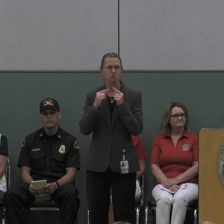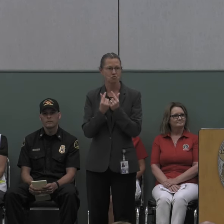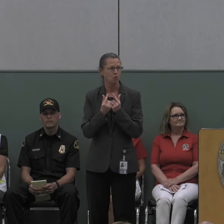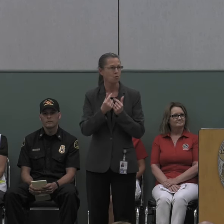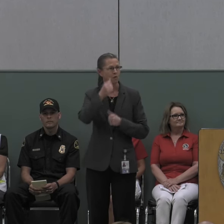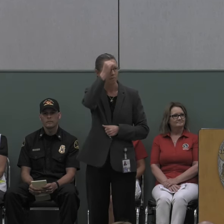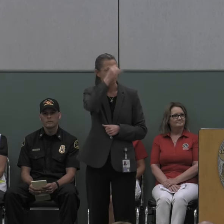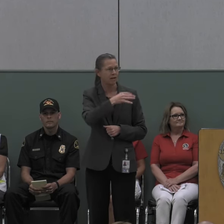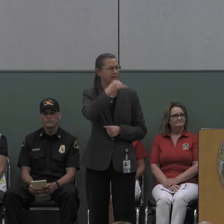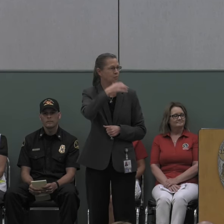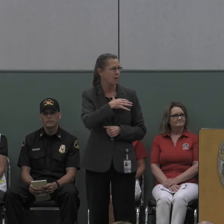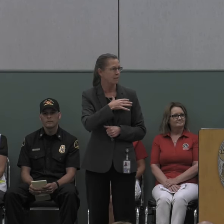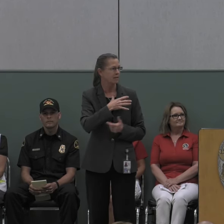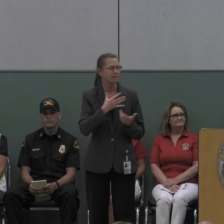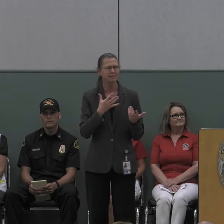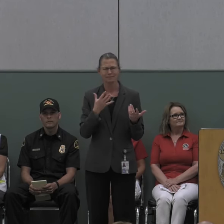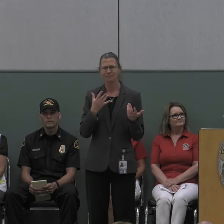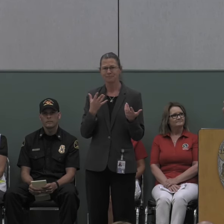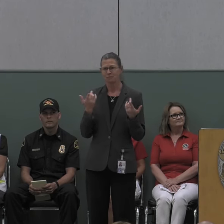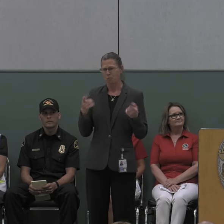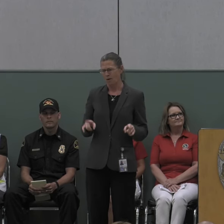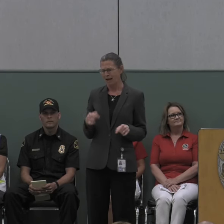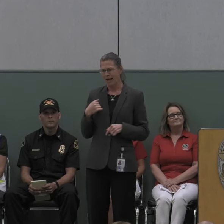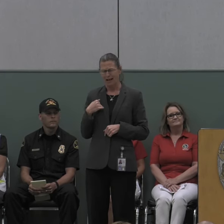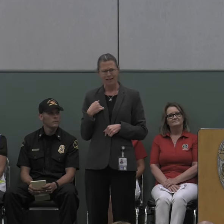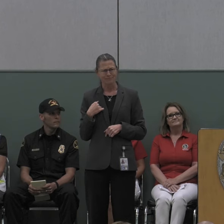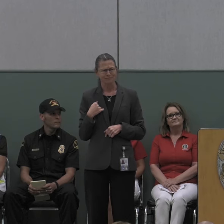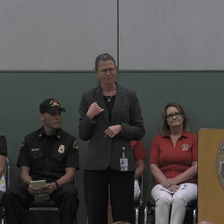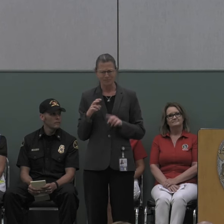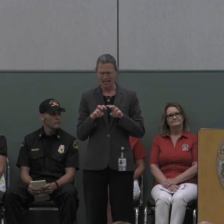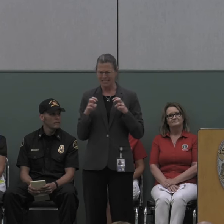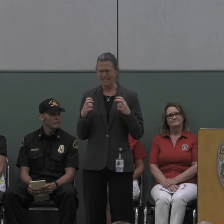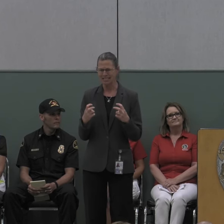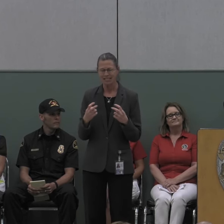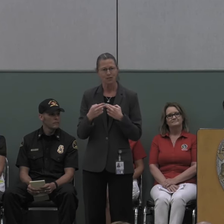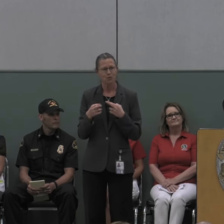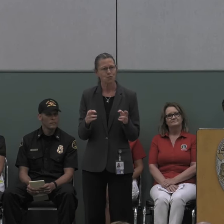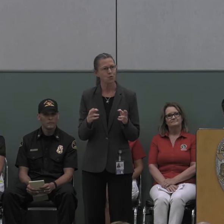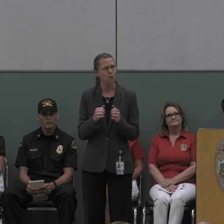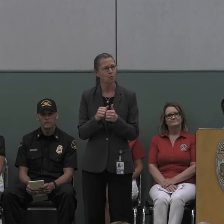Sitting in a room with these guys, many of them,